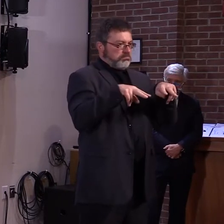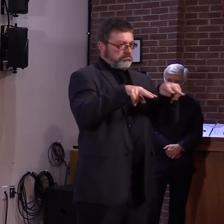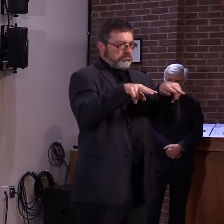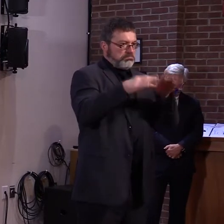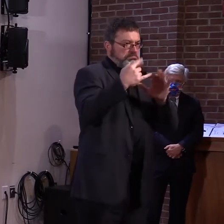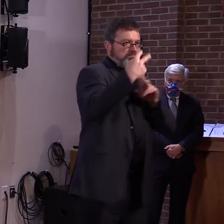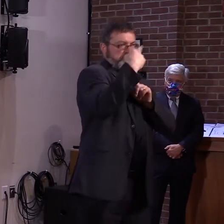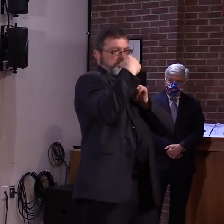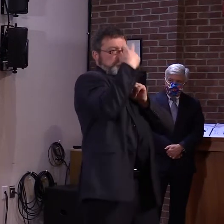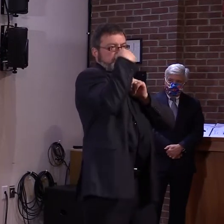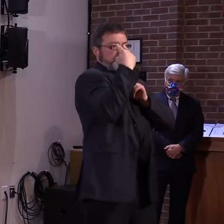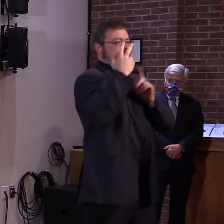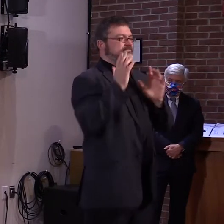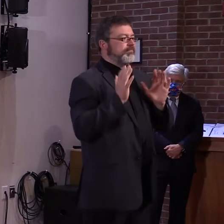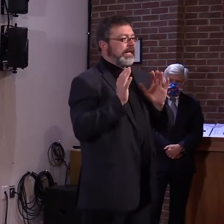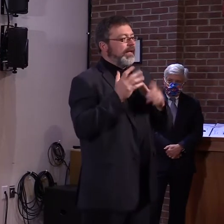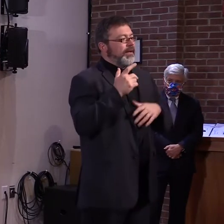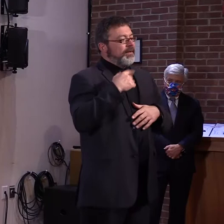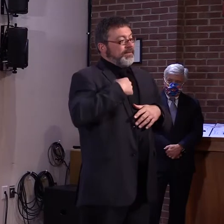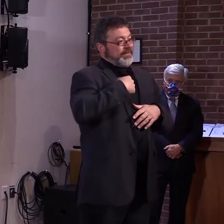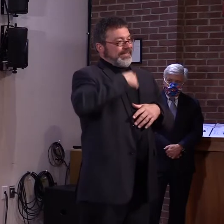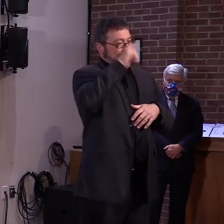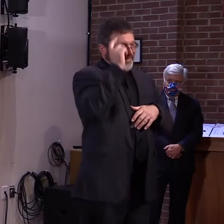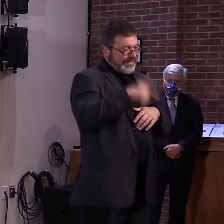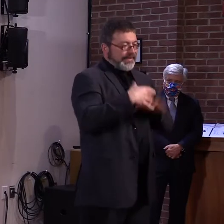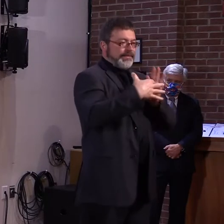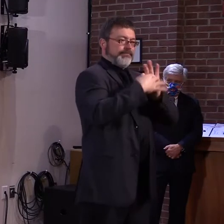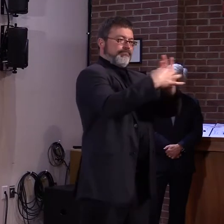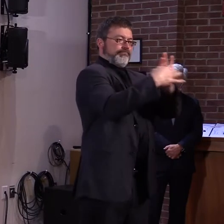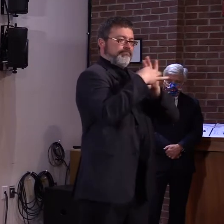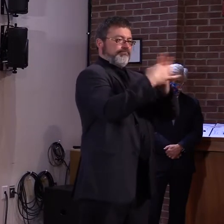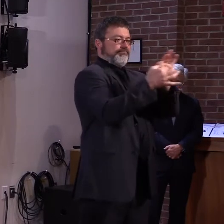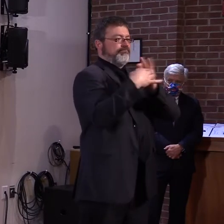because we need to work together. And I